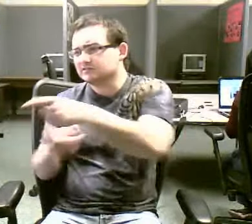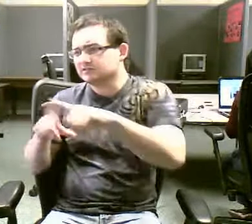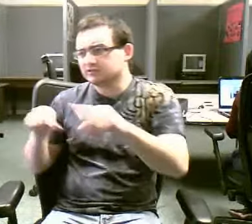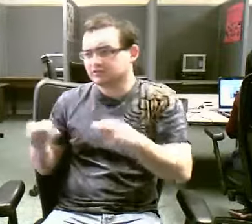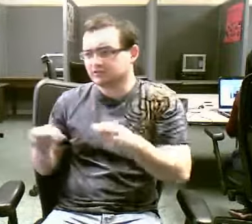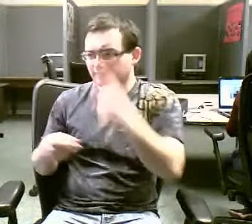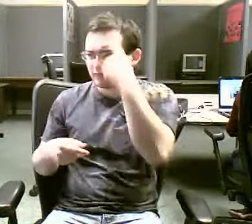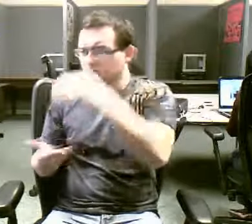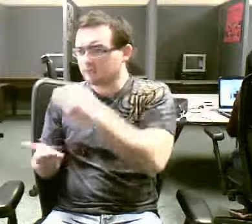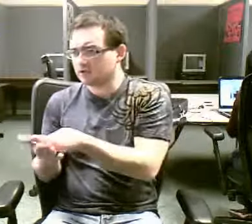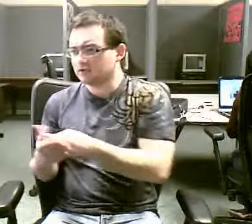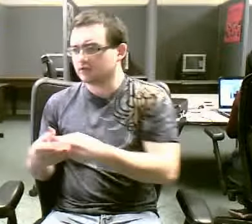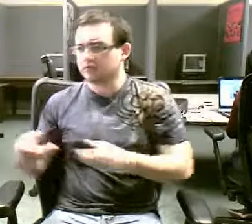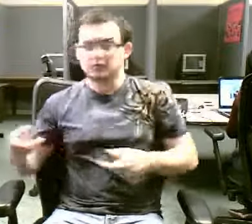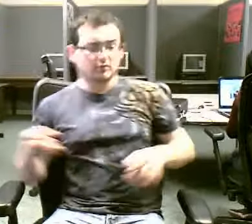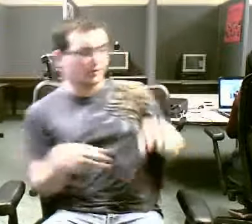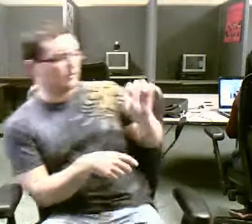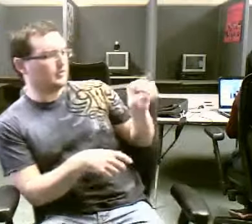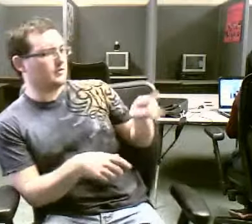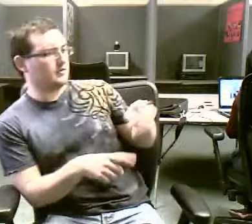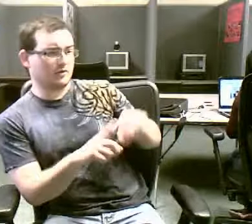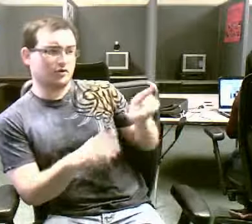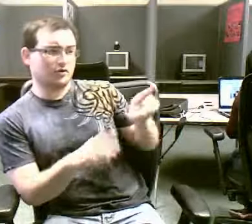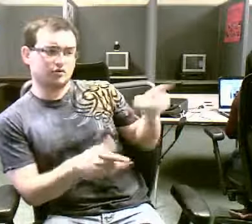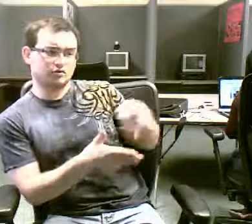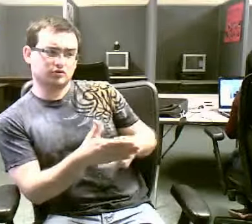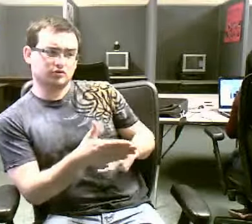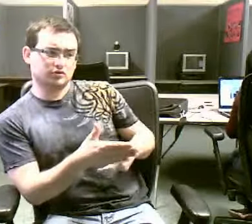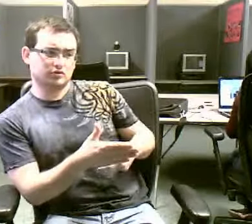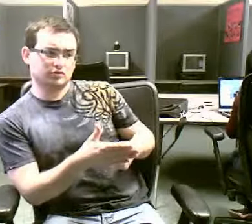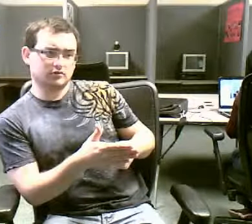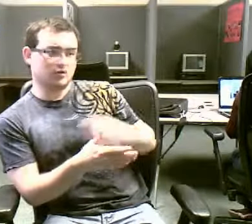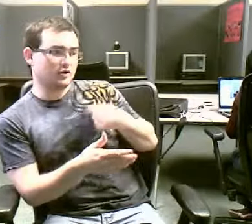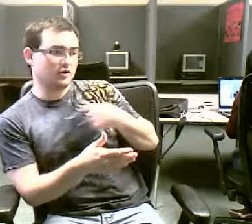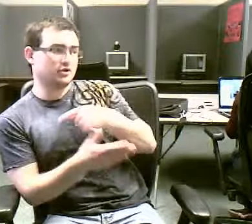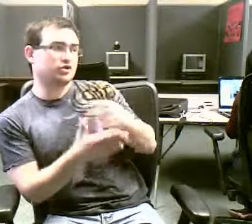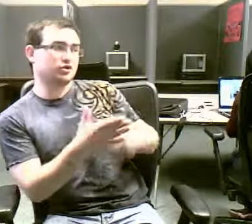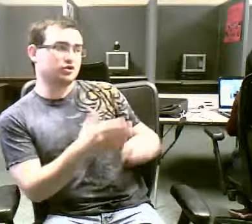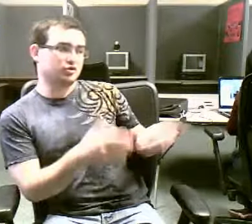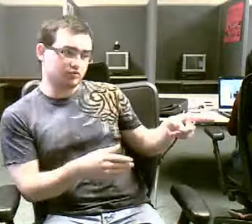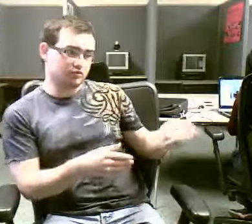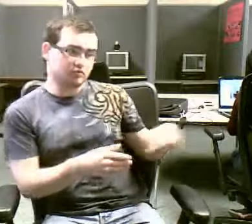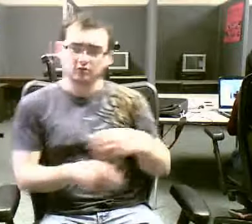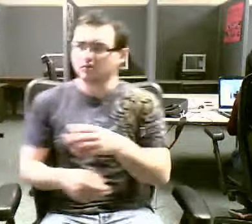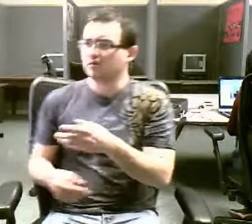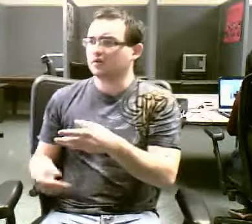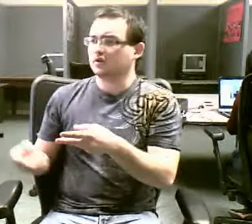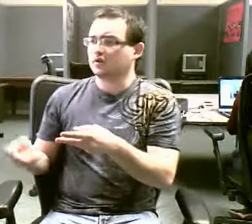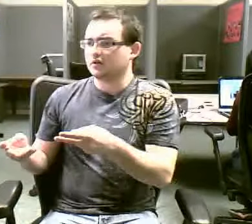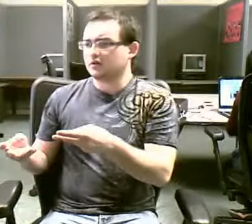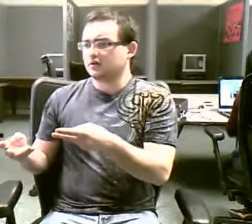or you can keep it in your savings account with ISA there. And it's a lot easier that way.